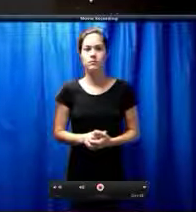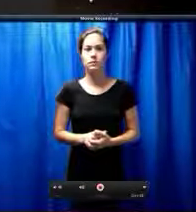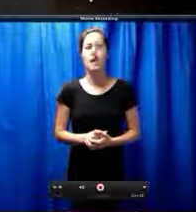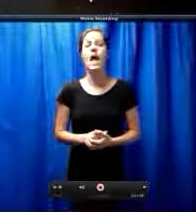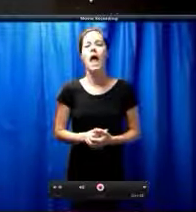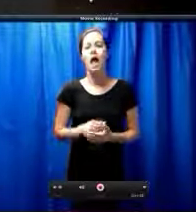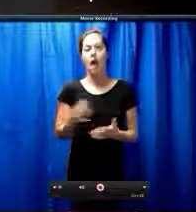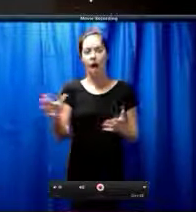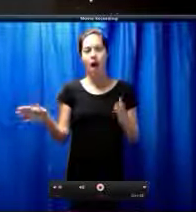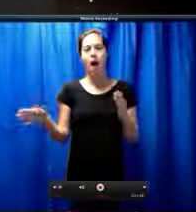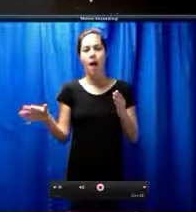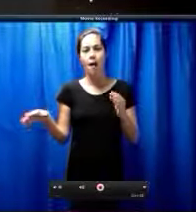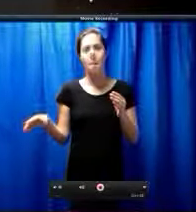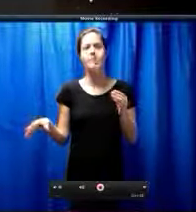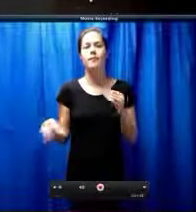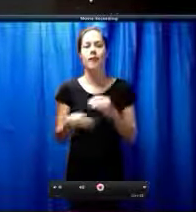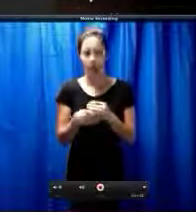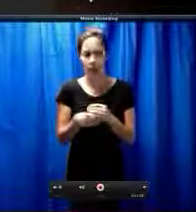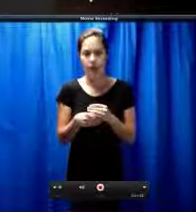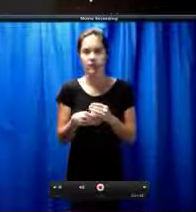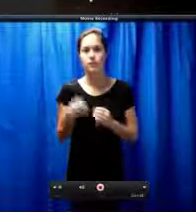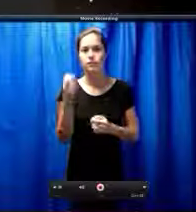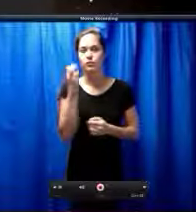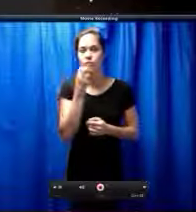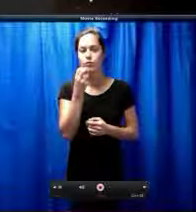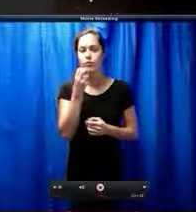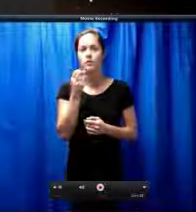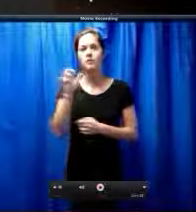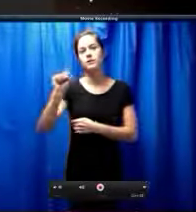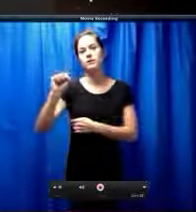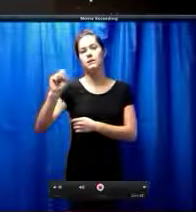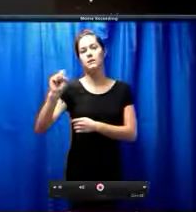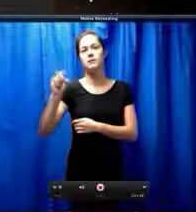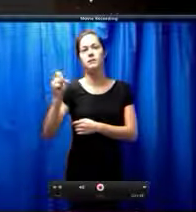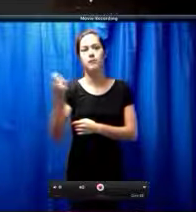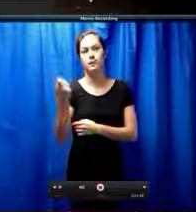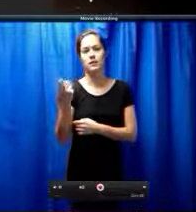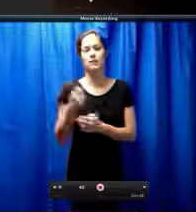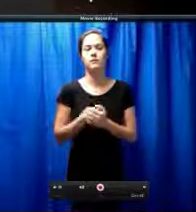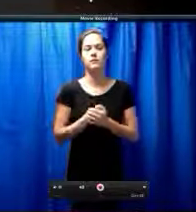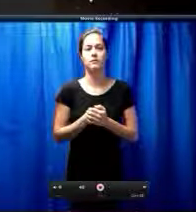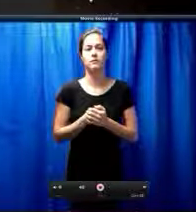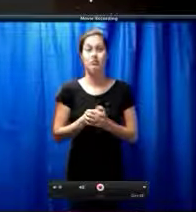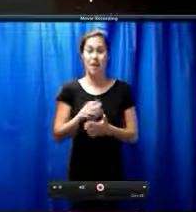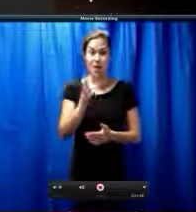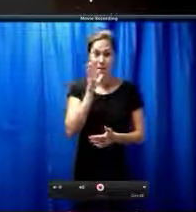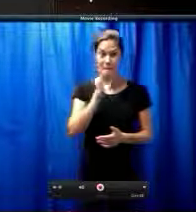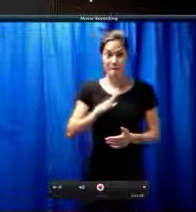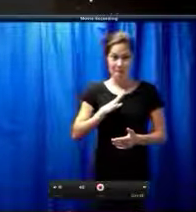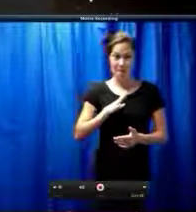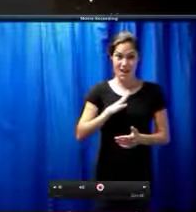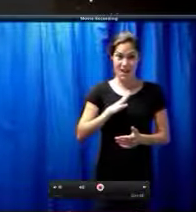ask, how likely can you be? It's shown that men are 2 times more susceptible to having a general oral cancer than